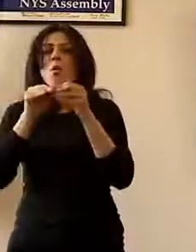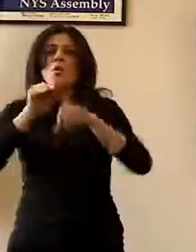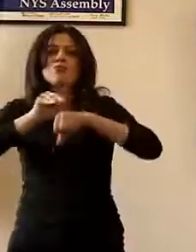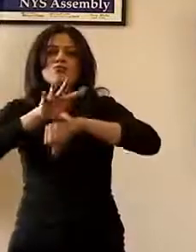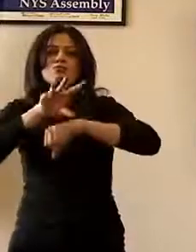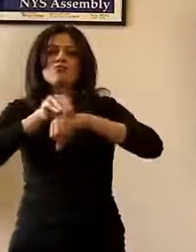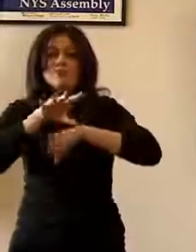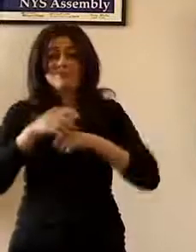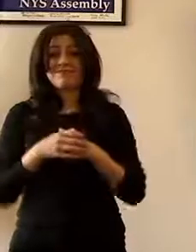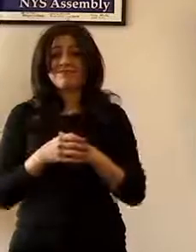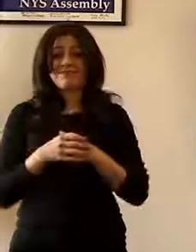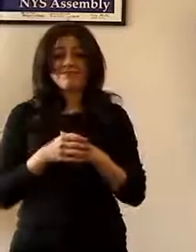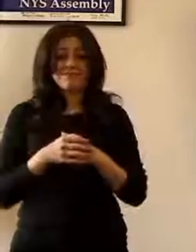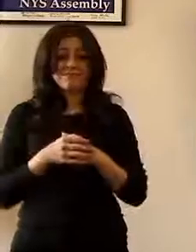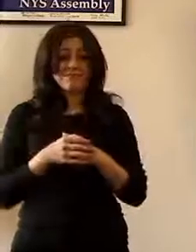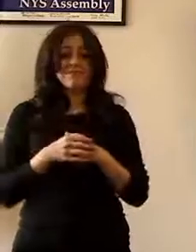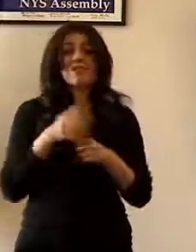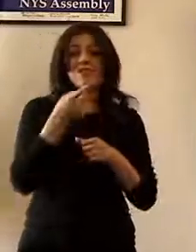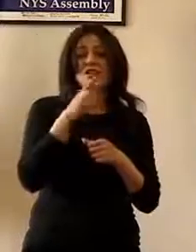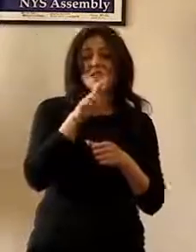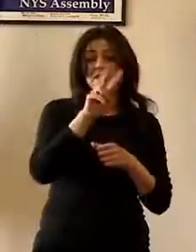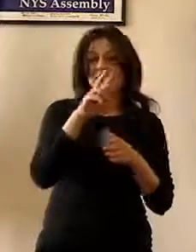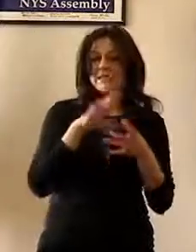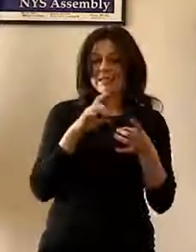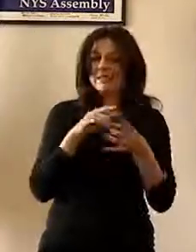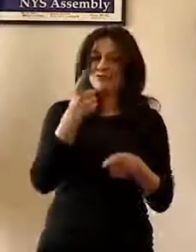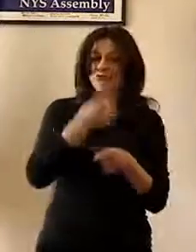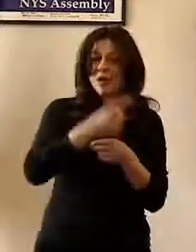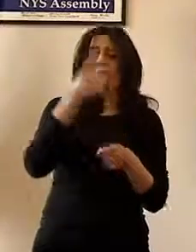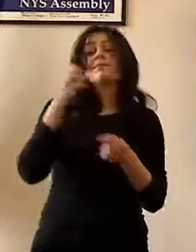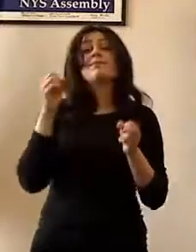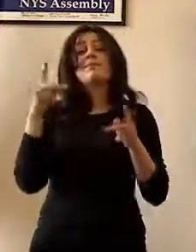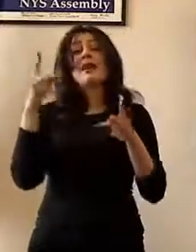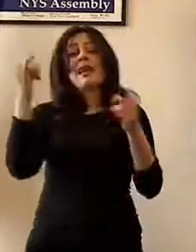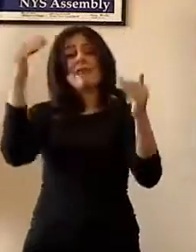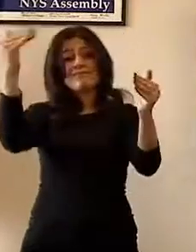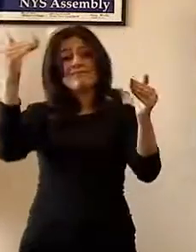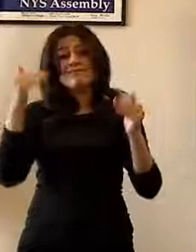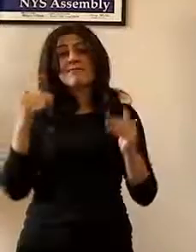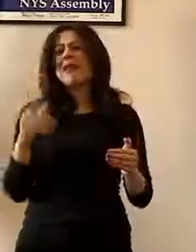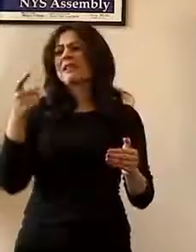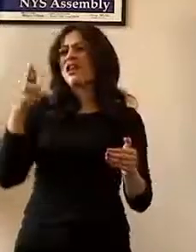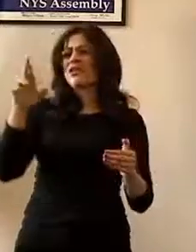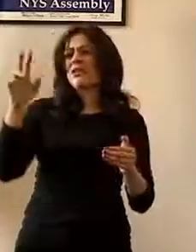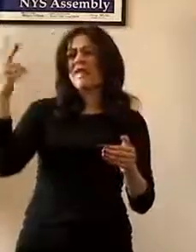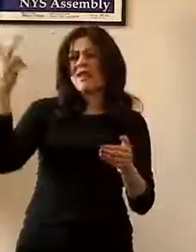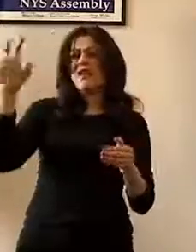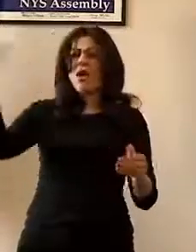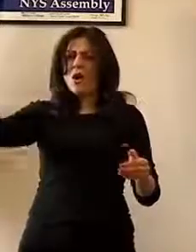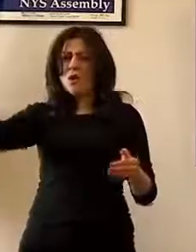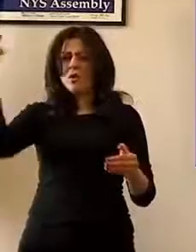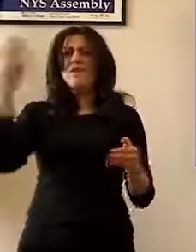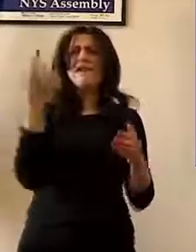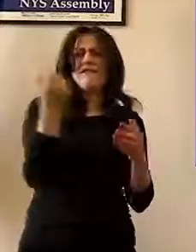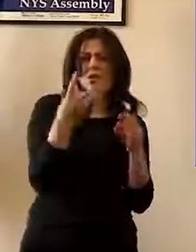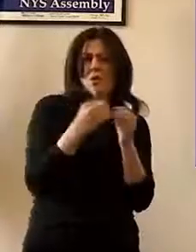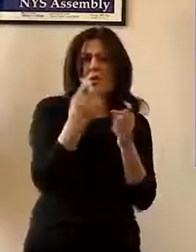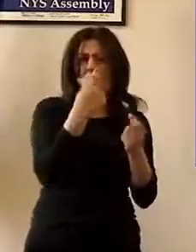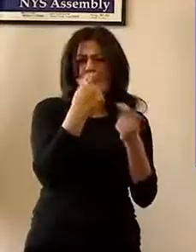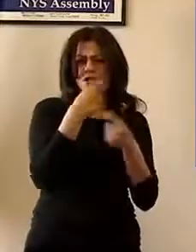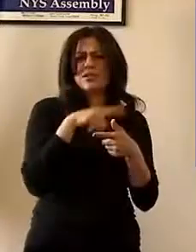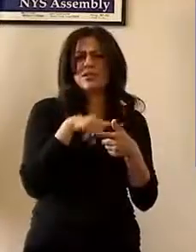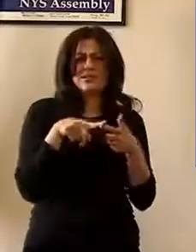guidance. That's absolutely correct. Thank you. So let's talk a little bit about, Dr. V, I'll get back to you in a moment. We have a couple other questions